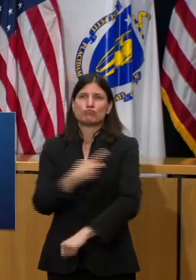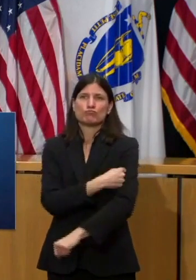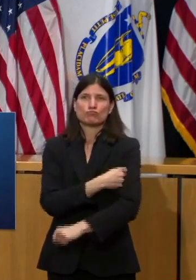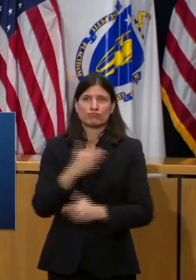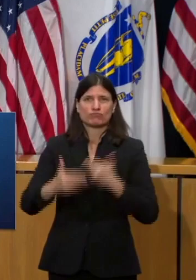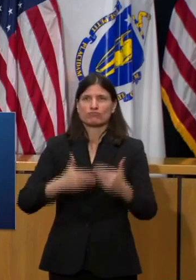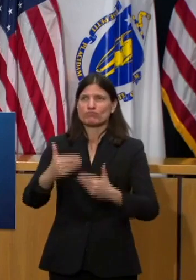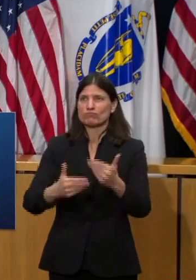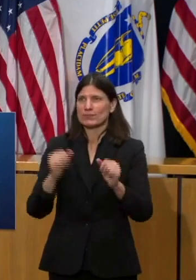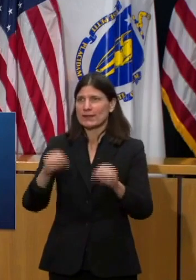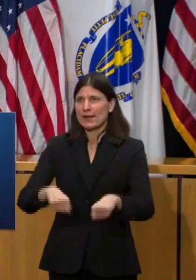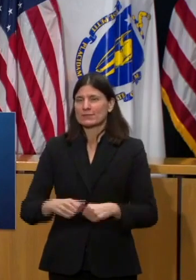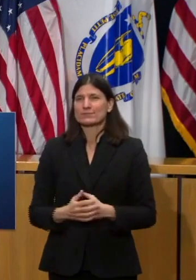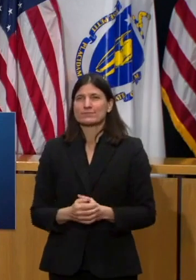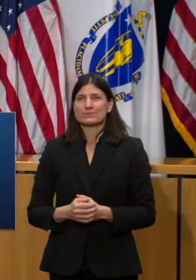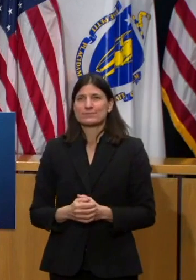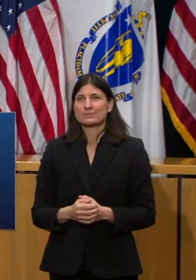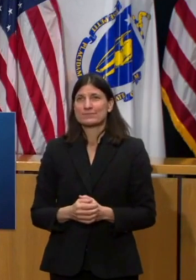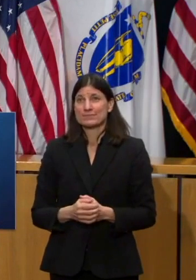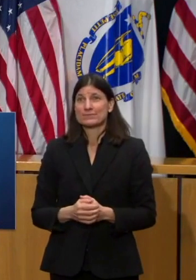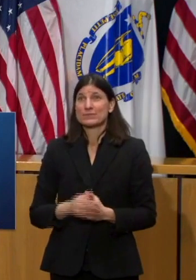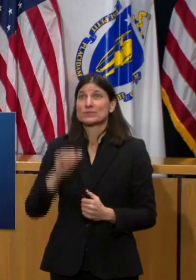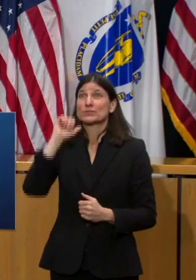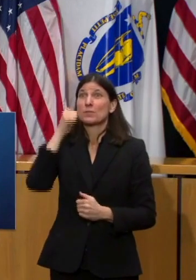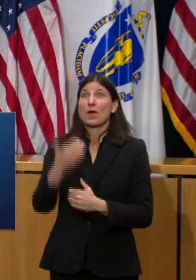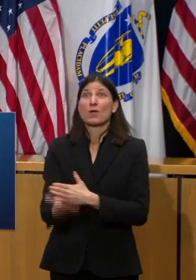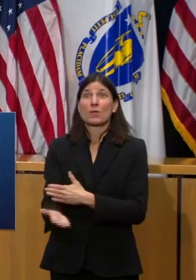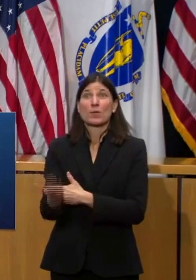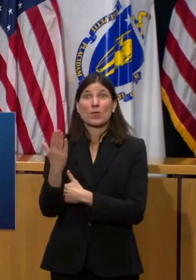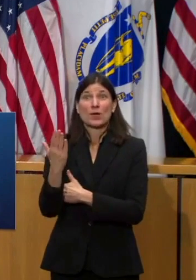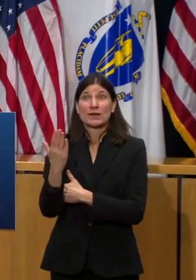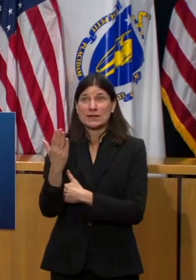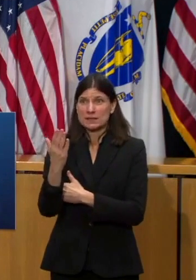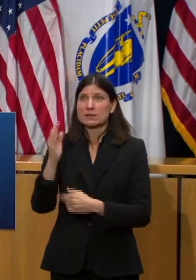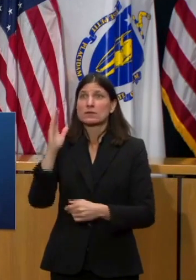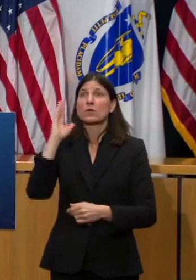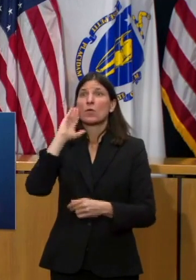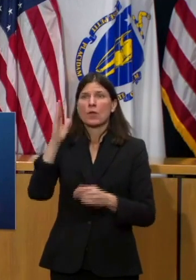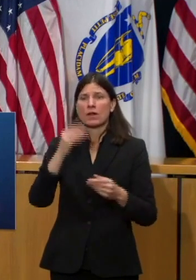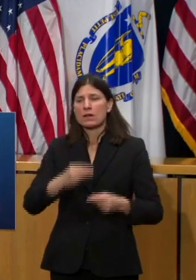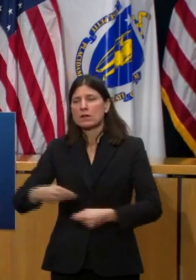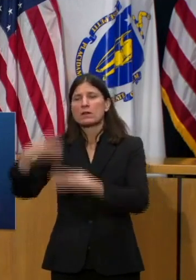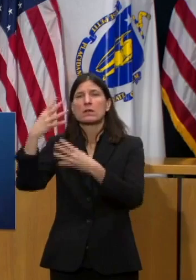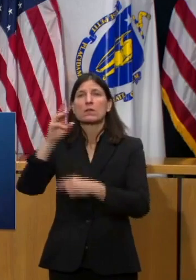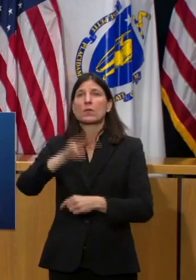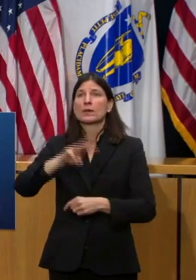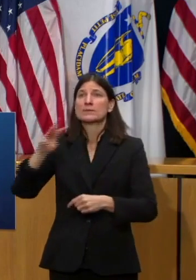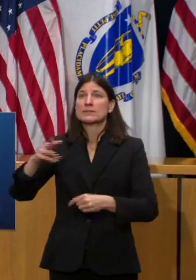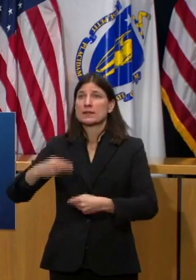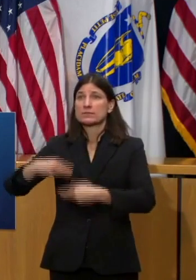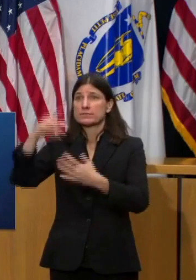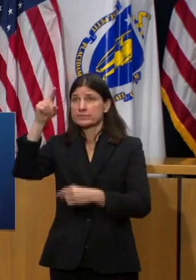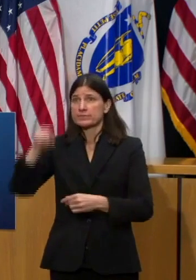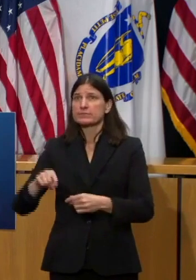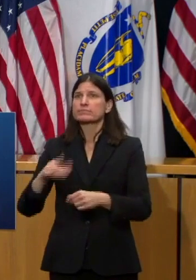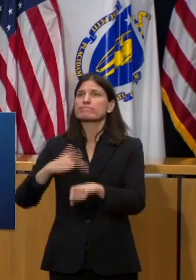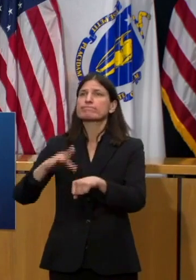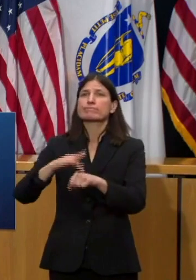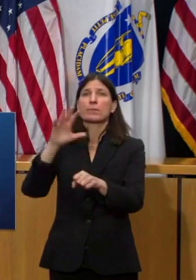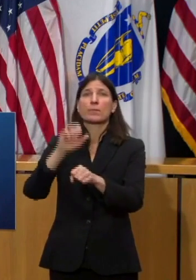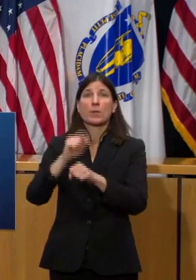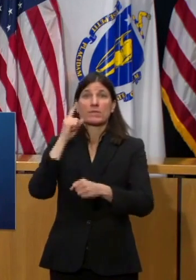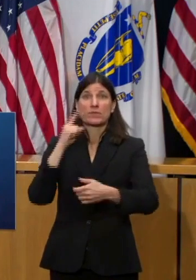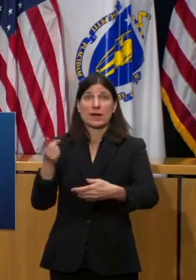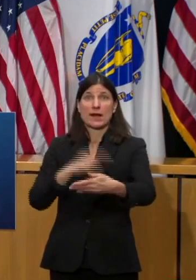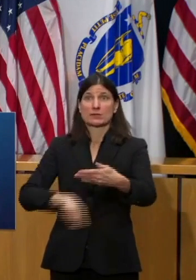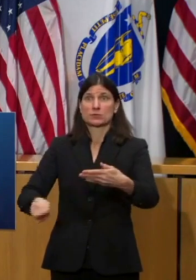Tomorrow morning, thousands of new appointments at mass vac sites will be posted online for booking for the following week. Over